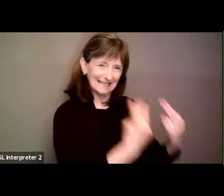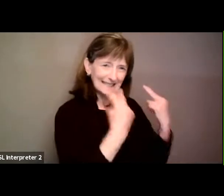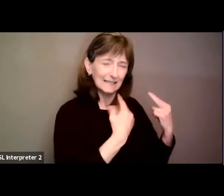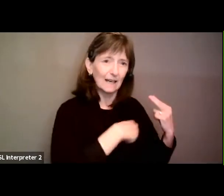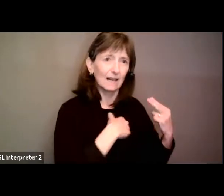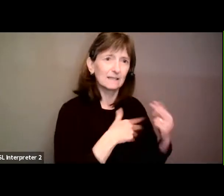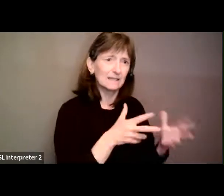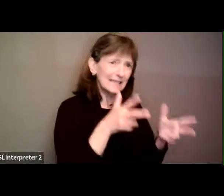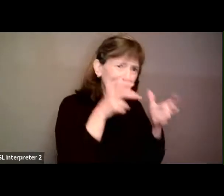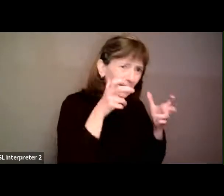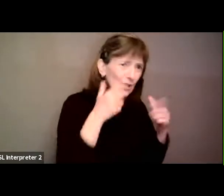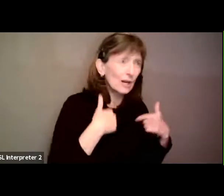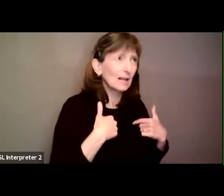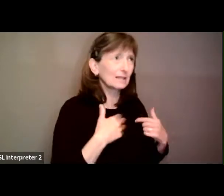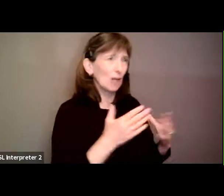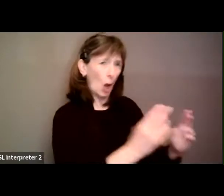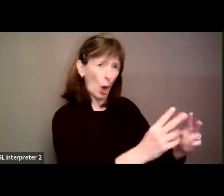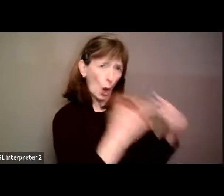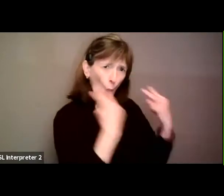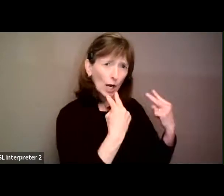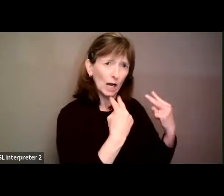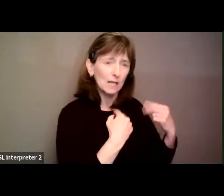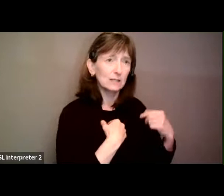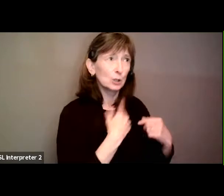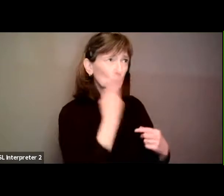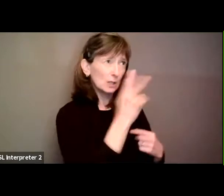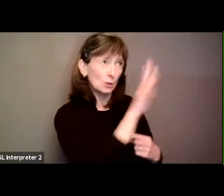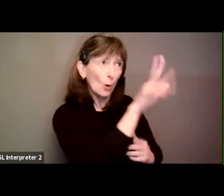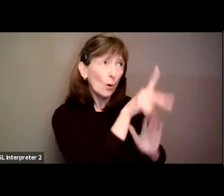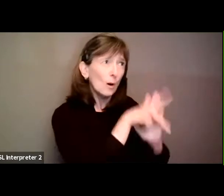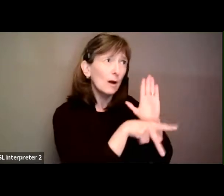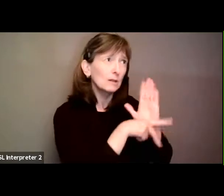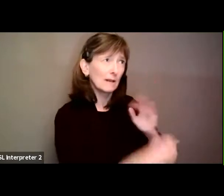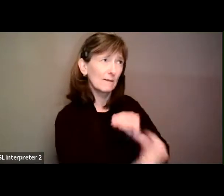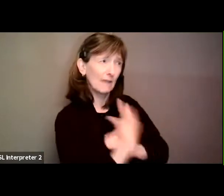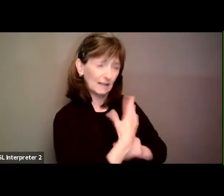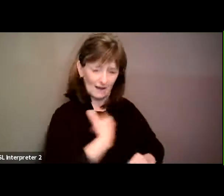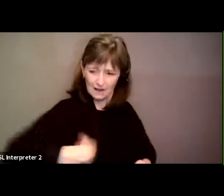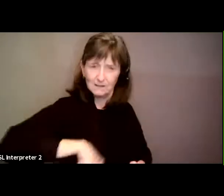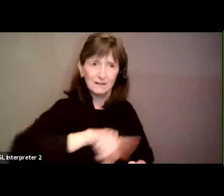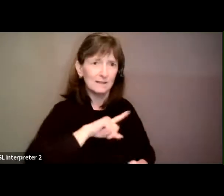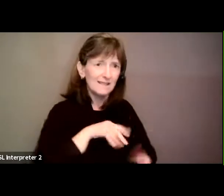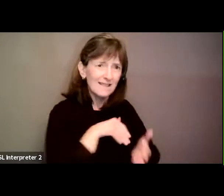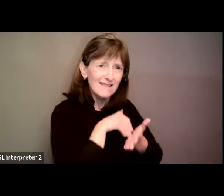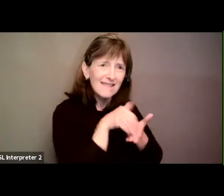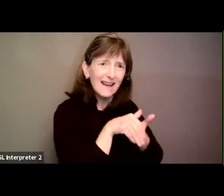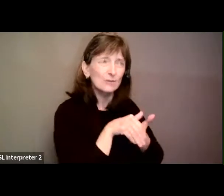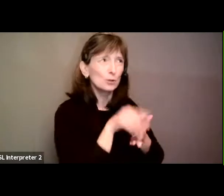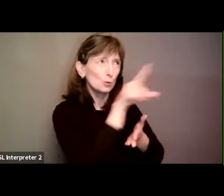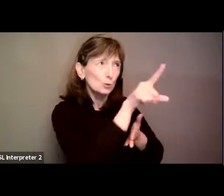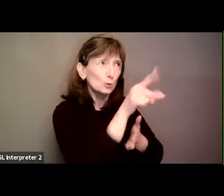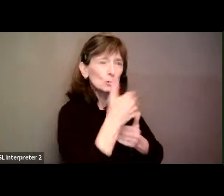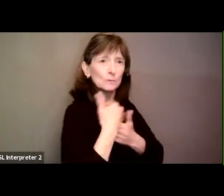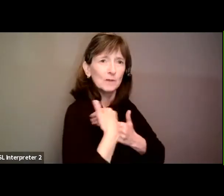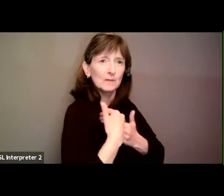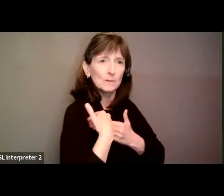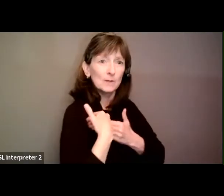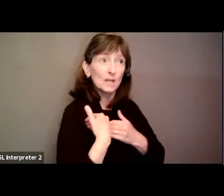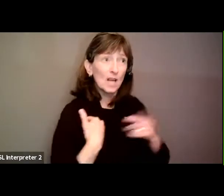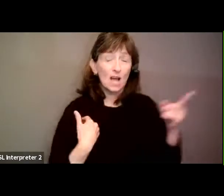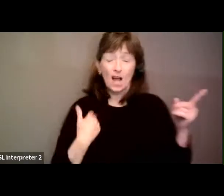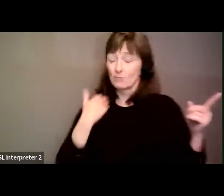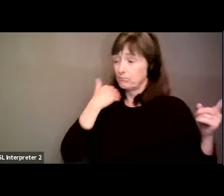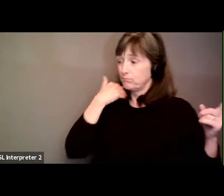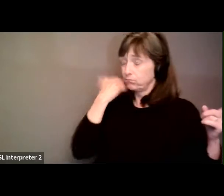devastating impact their policies are having on your life, on the lives of thousands, and to hold them accountable while they shamelessly look